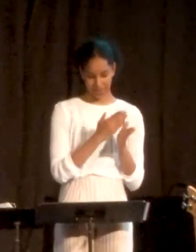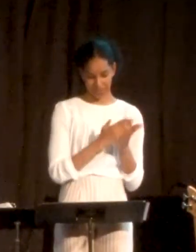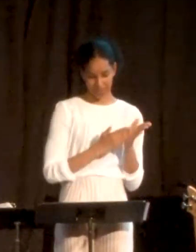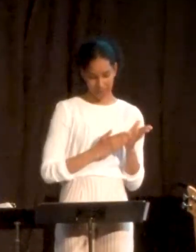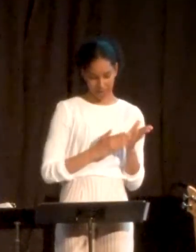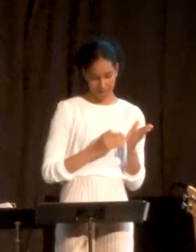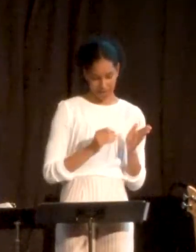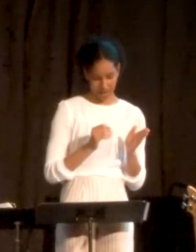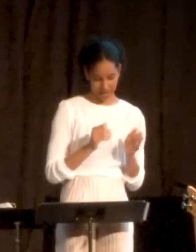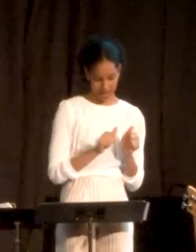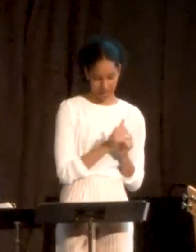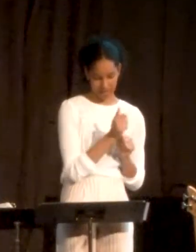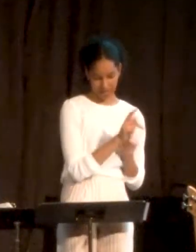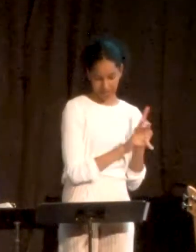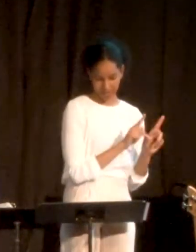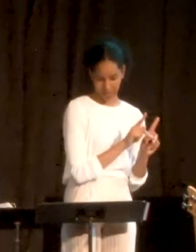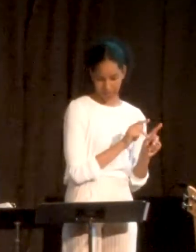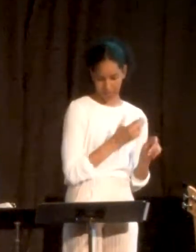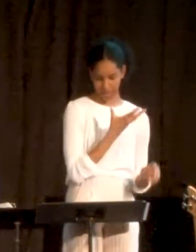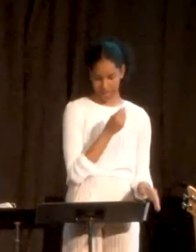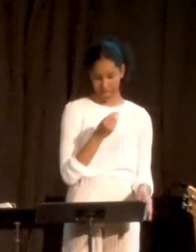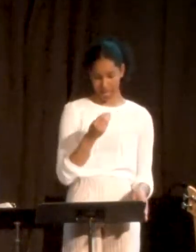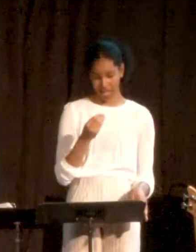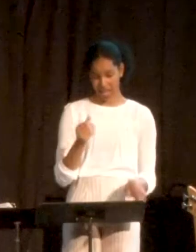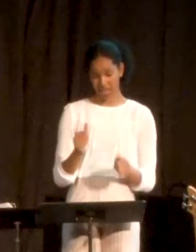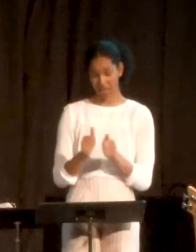and the rest of the Hellenists fled.